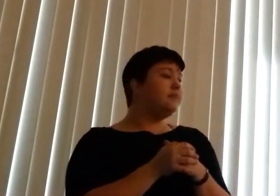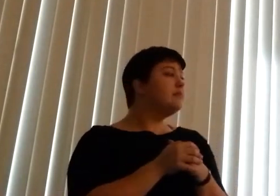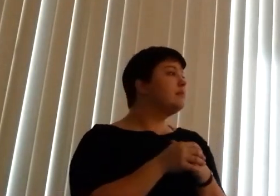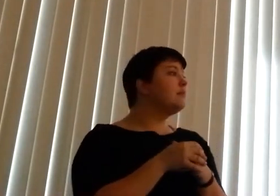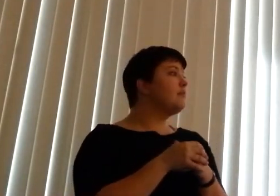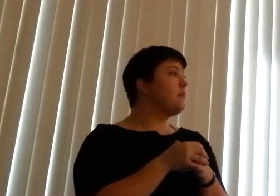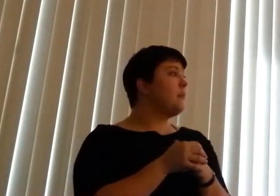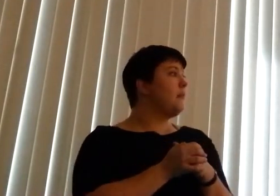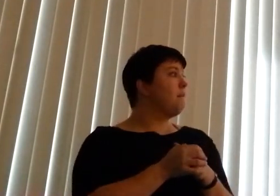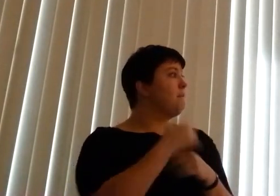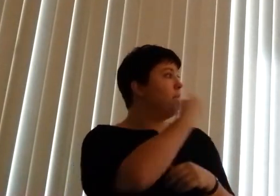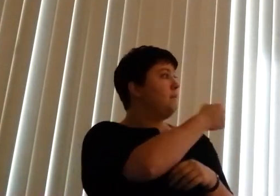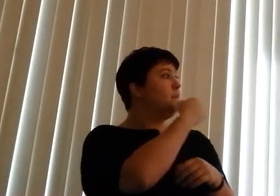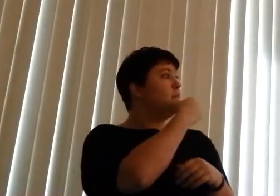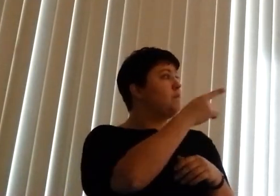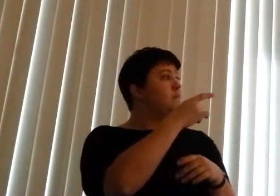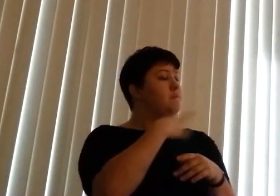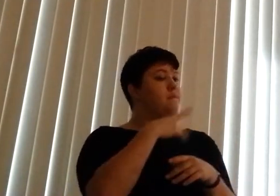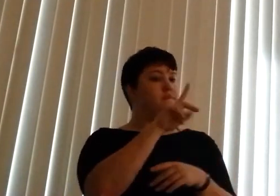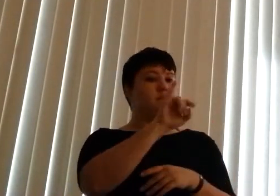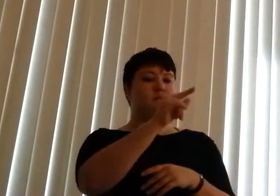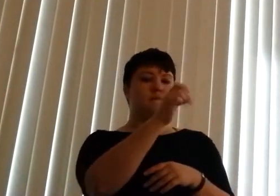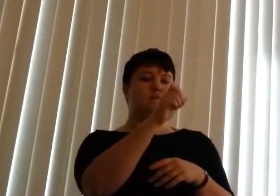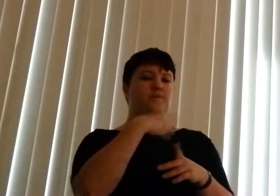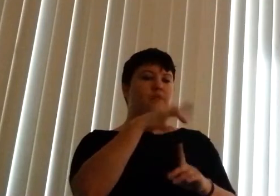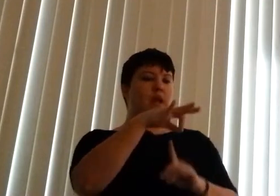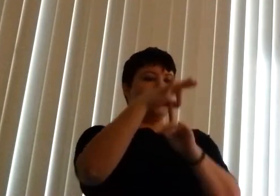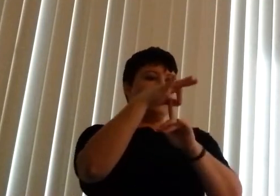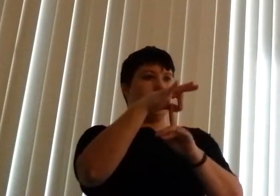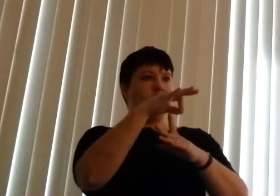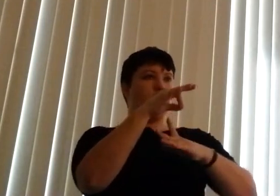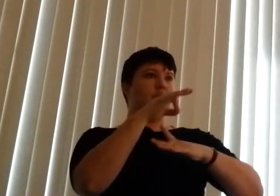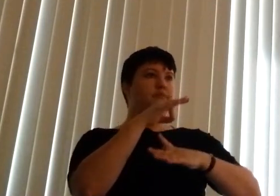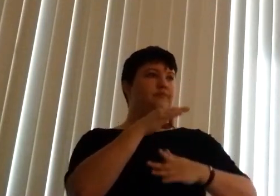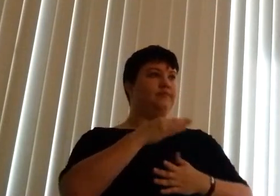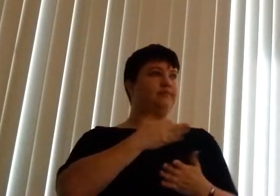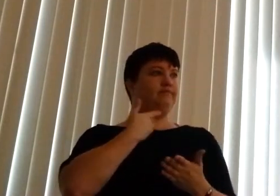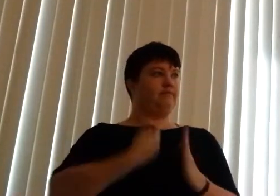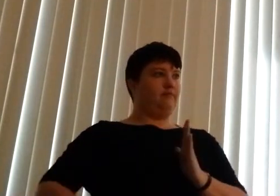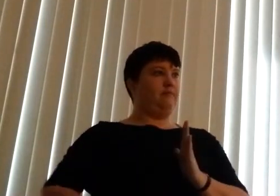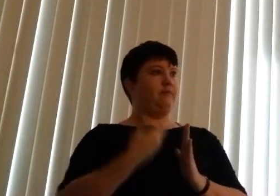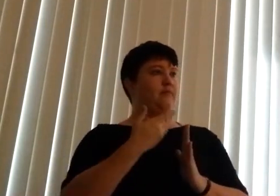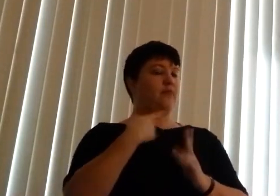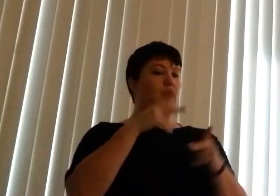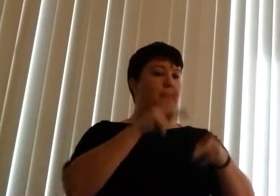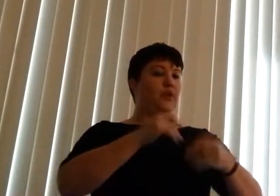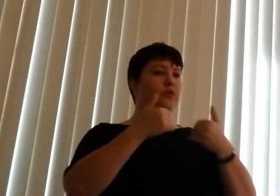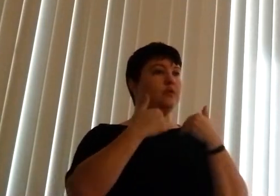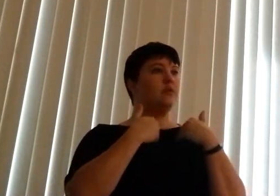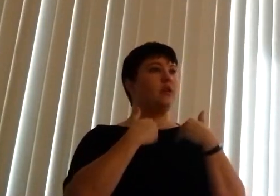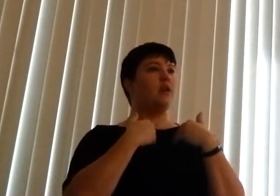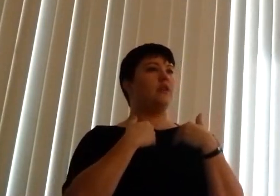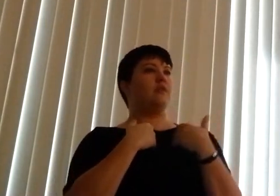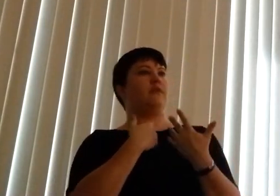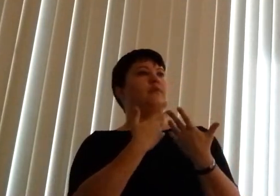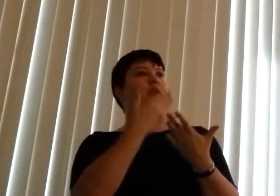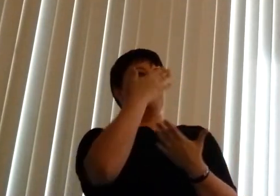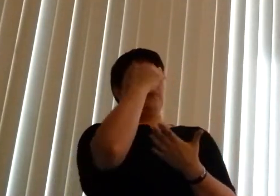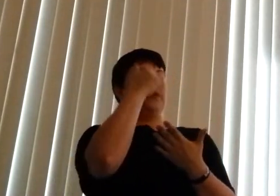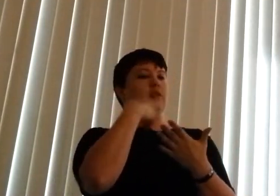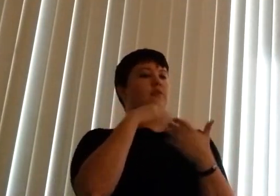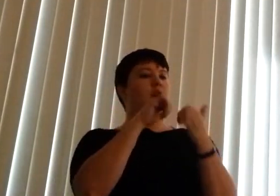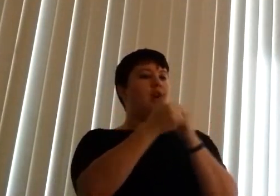This says that dignity is a special status that persons possess by virtue of having the